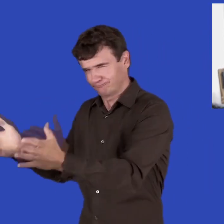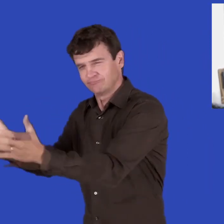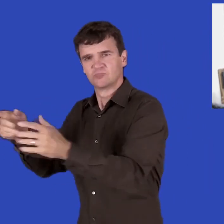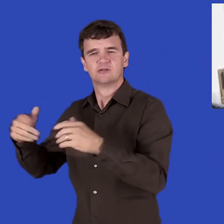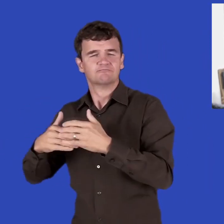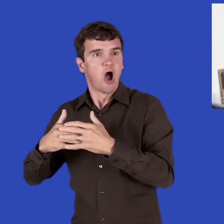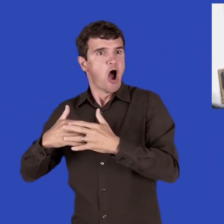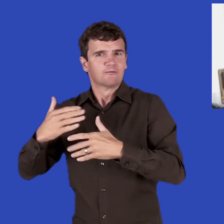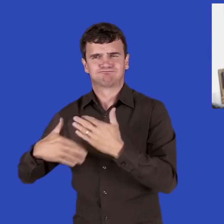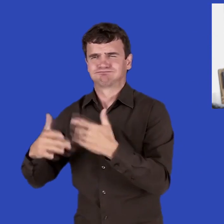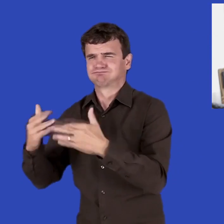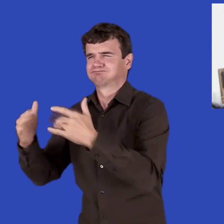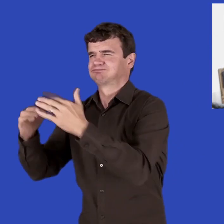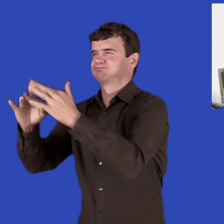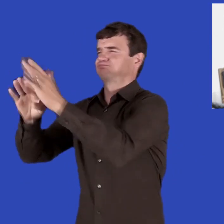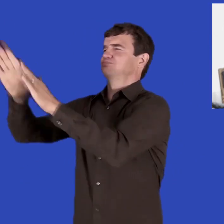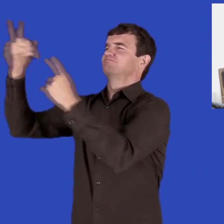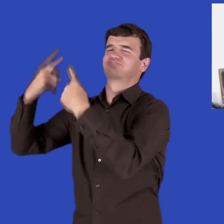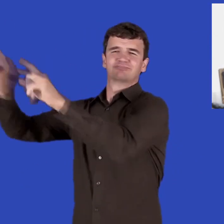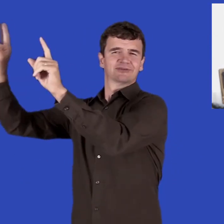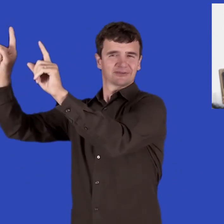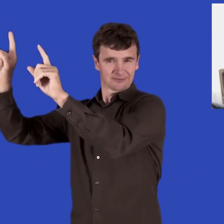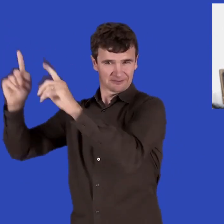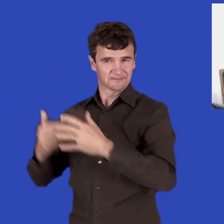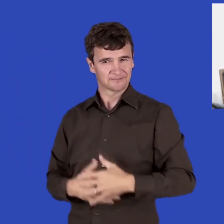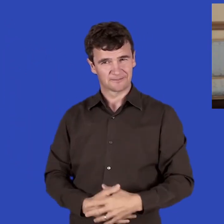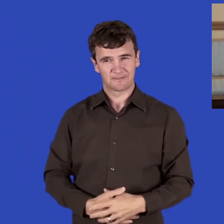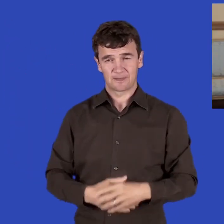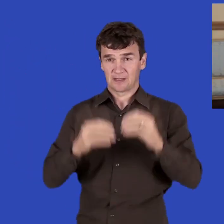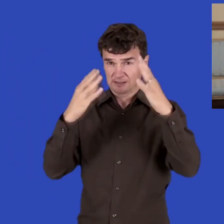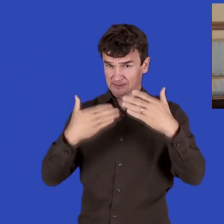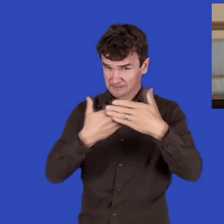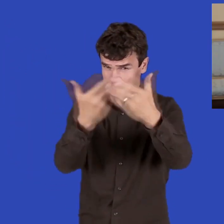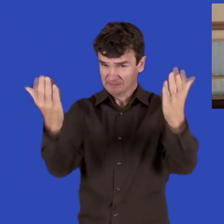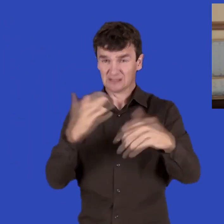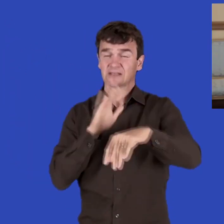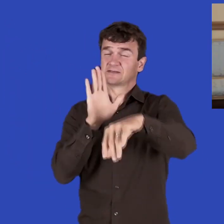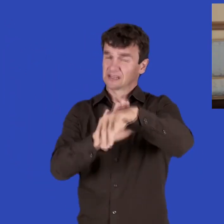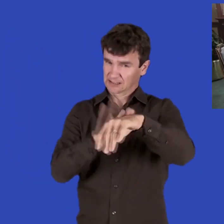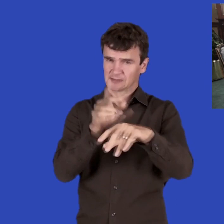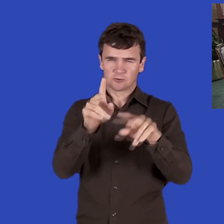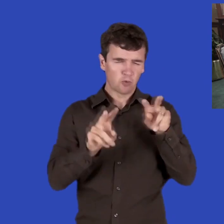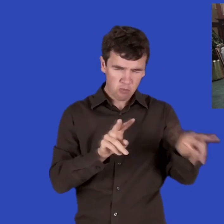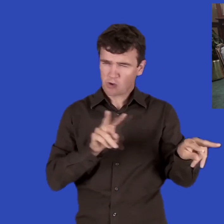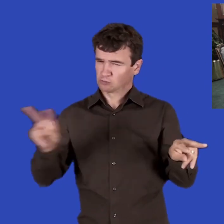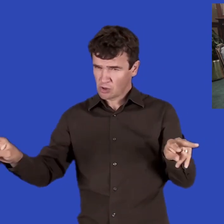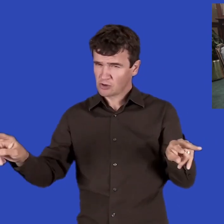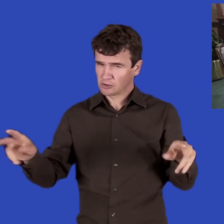above their circumstances, is in fact a very highly motivated person. And that teachers